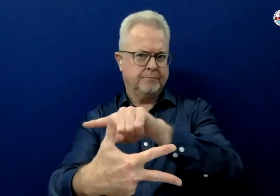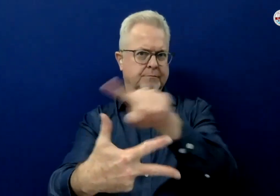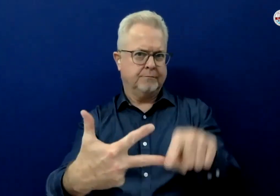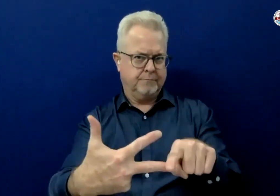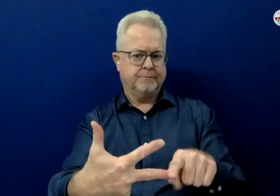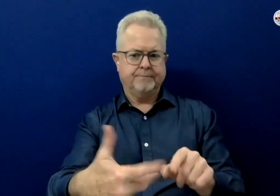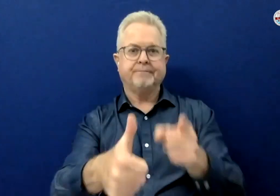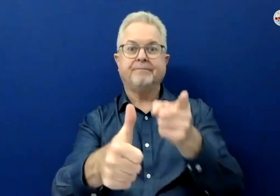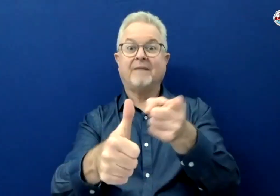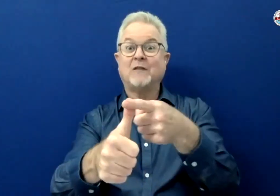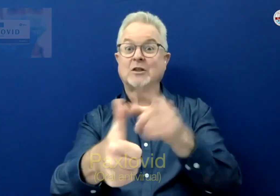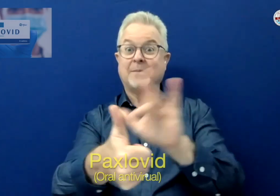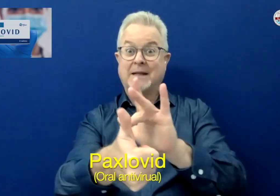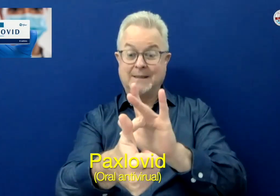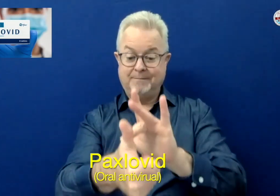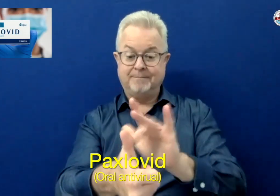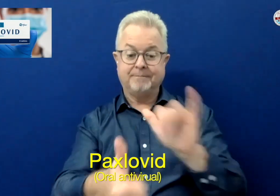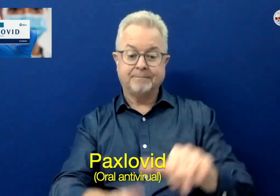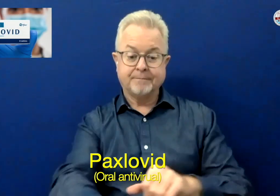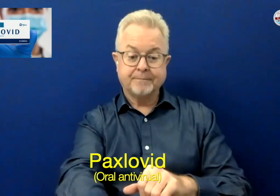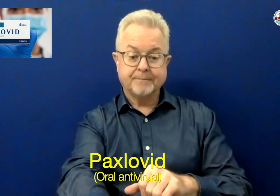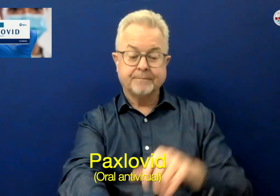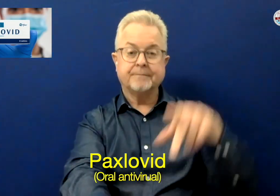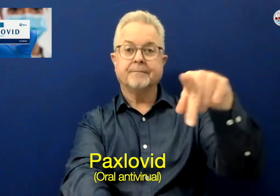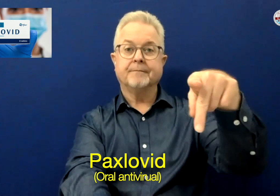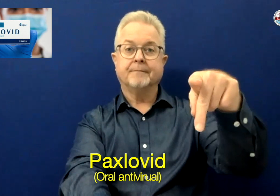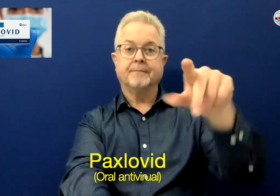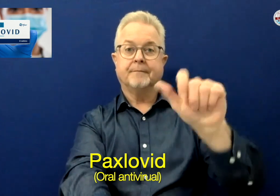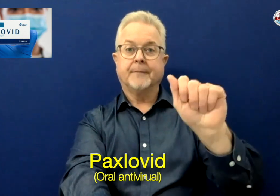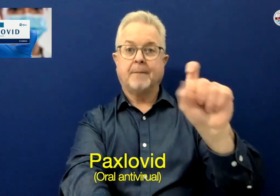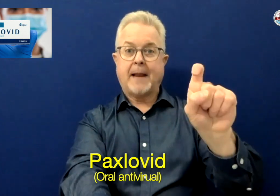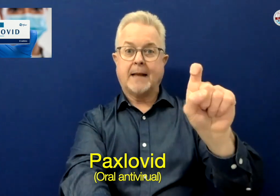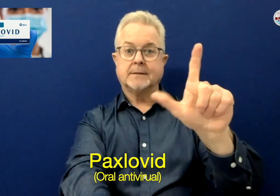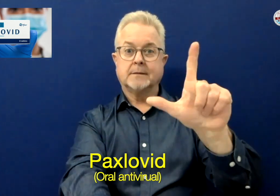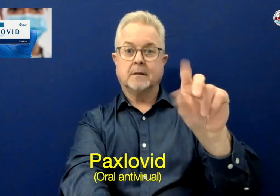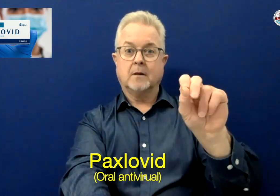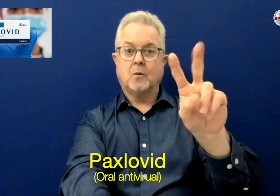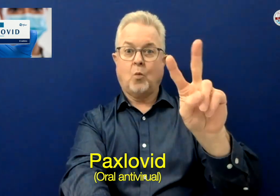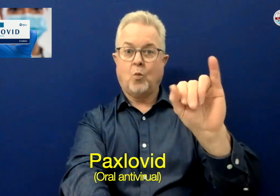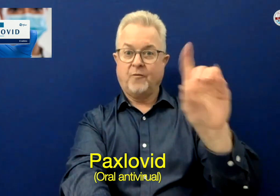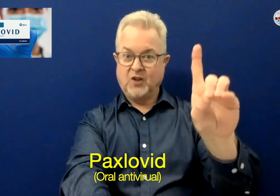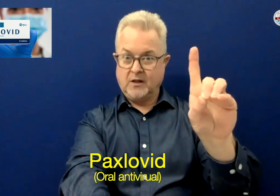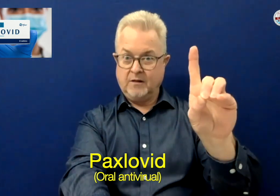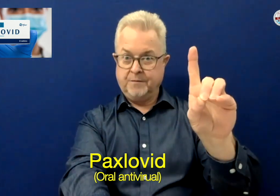of COVID. It is important that you know them. The first one is known as Paxlovid.